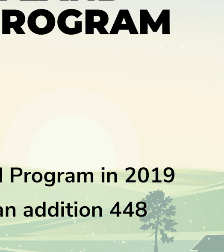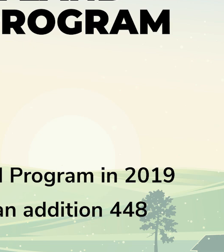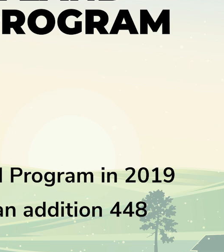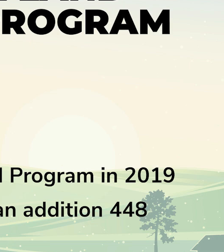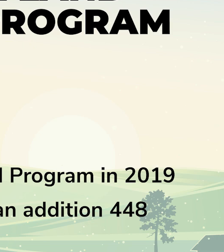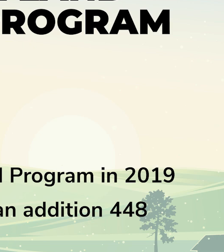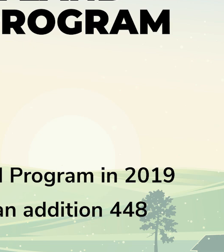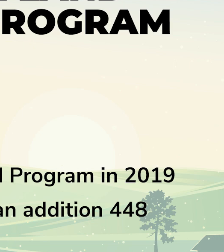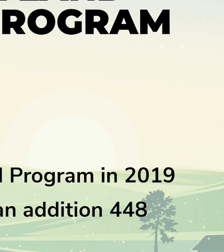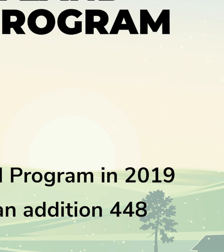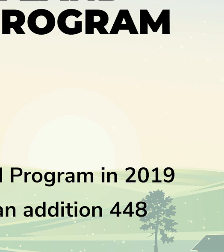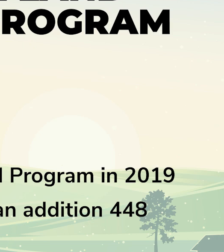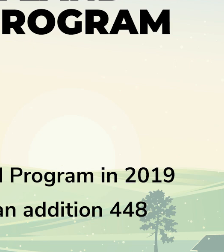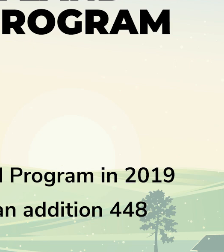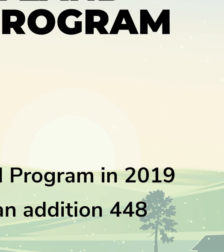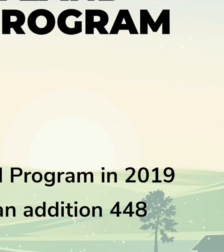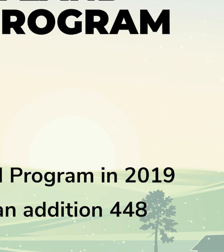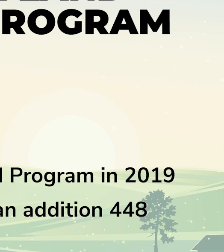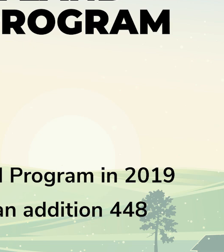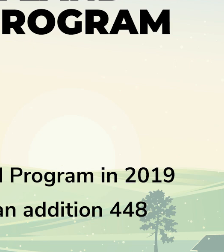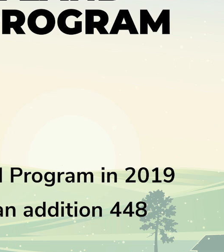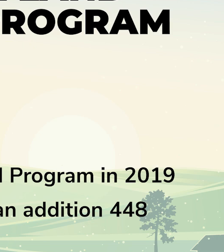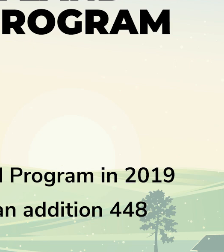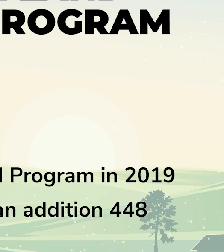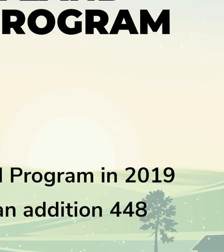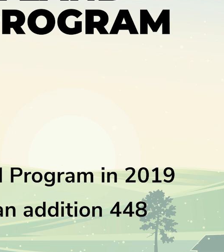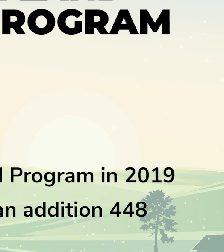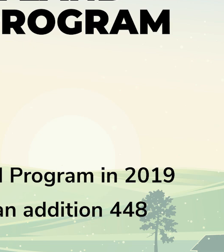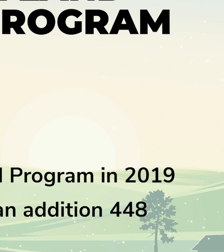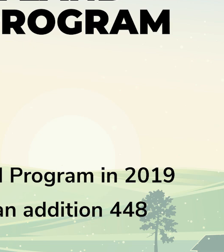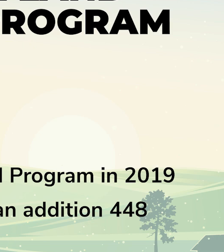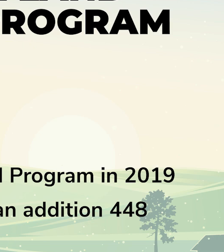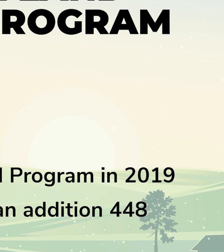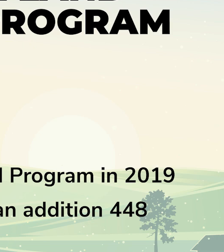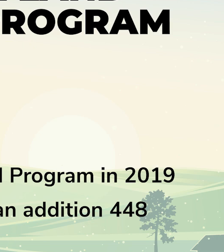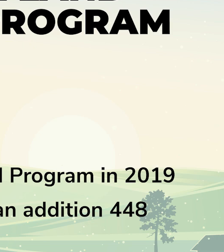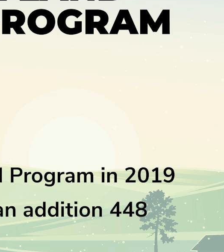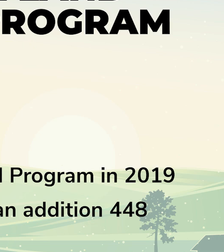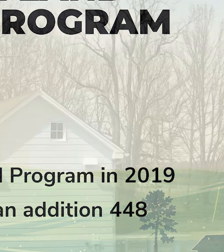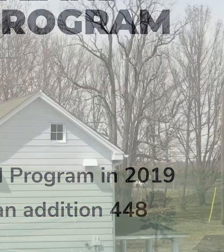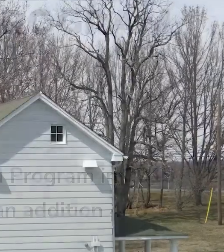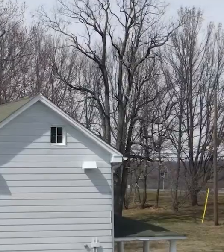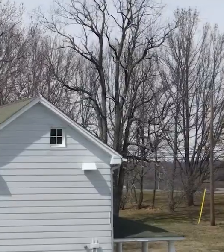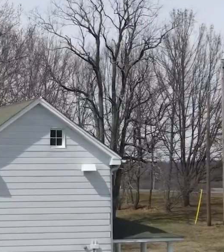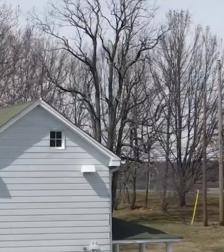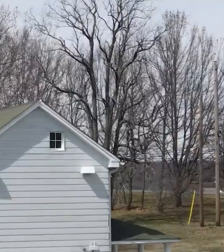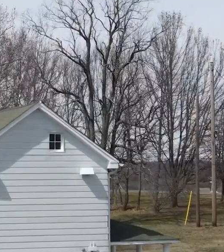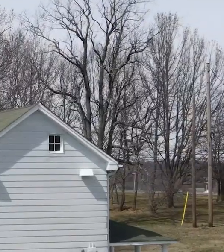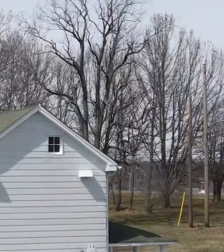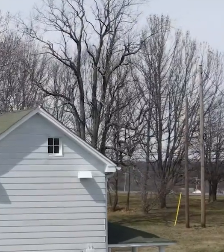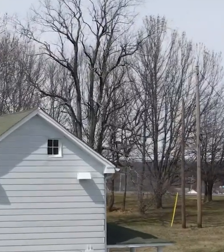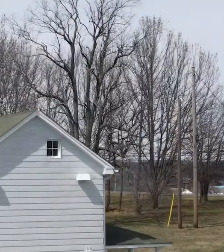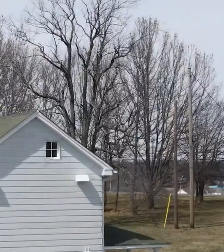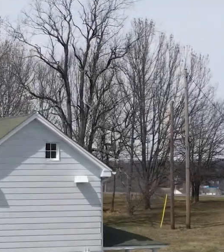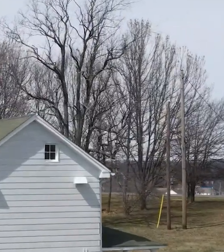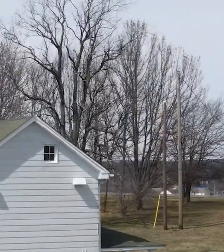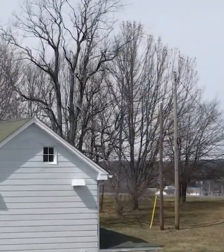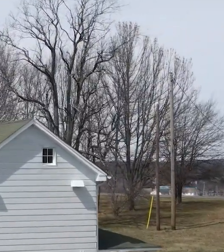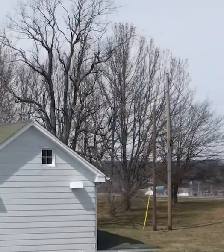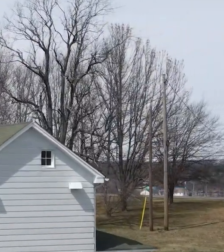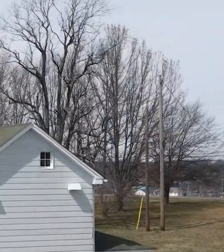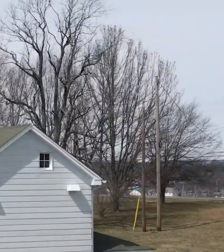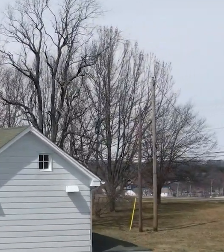our agricultural land preservation program to acquire additional easements that will preserve our farmland. And while we all love